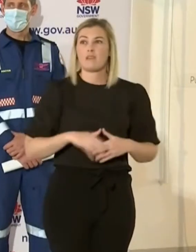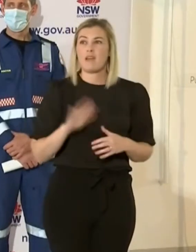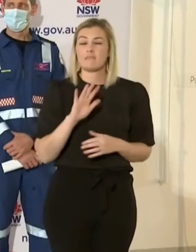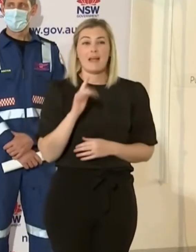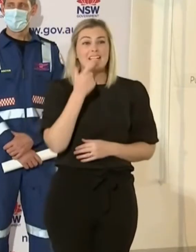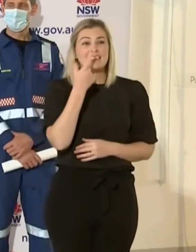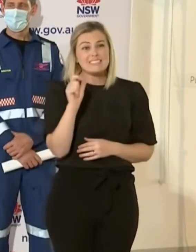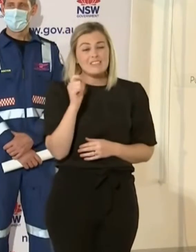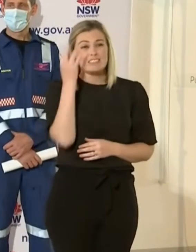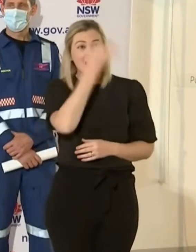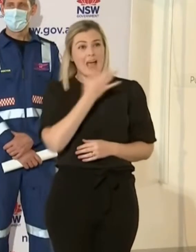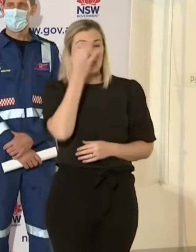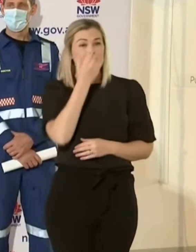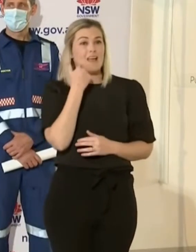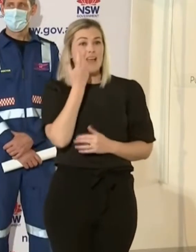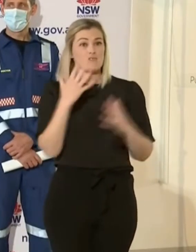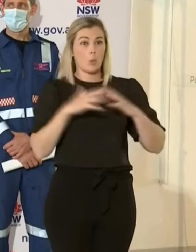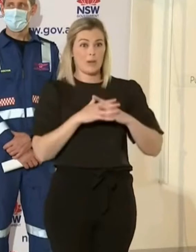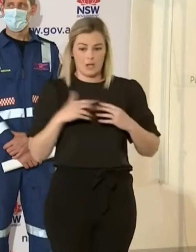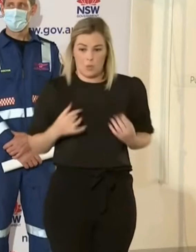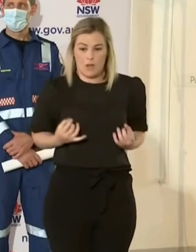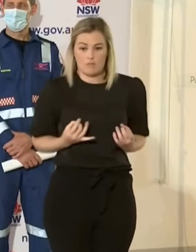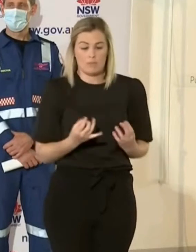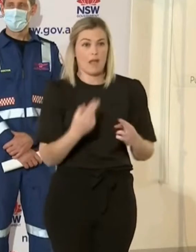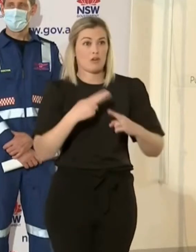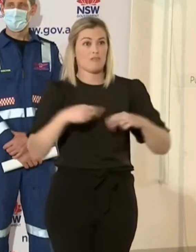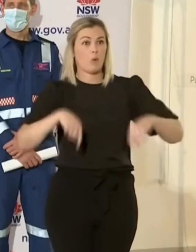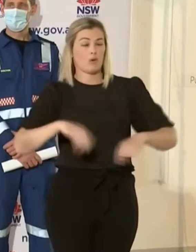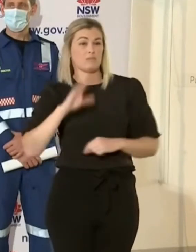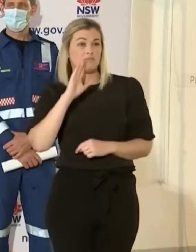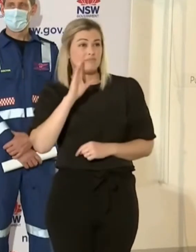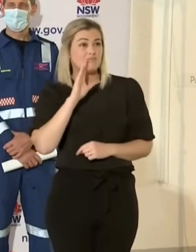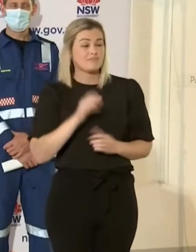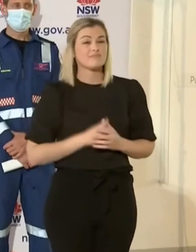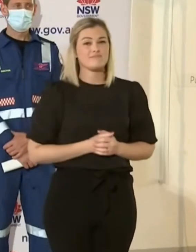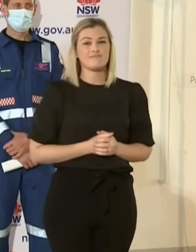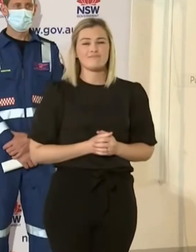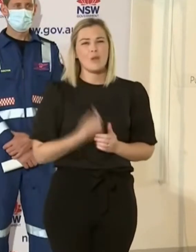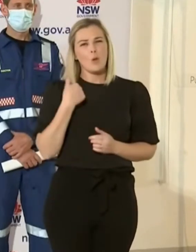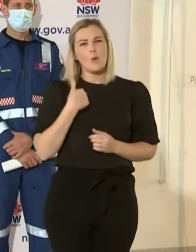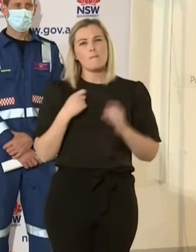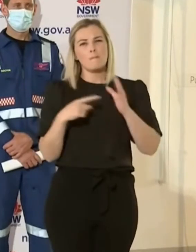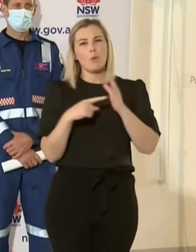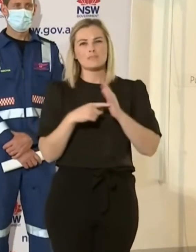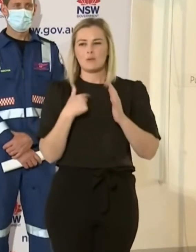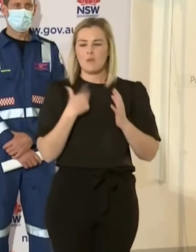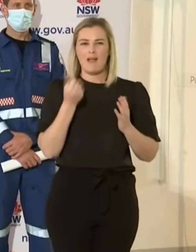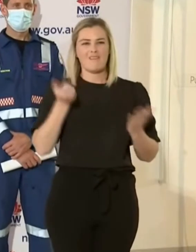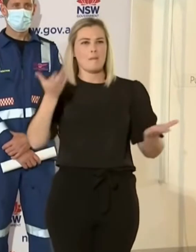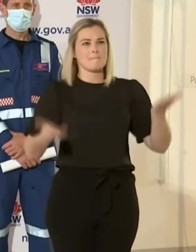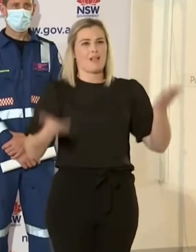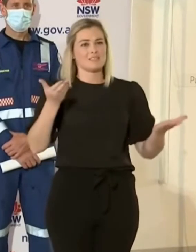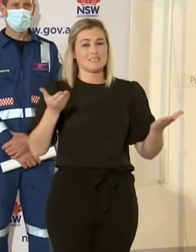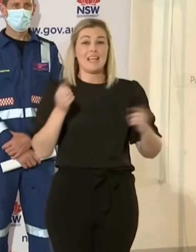hours a week. And I think that's actually a very light-on situation. I think getting the balance right, making sure we get the information out to the